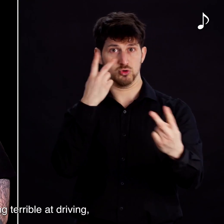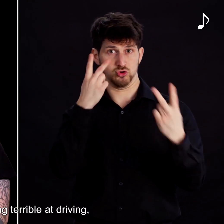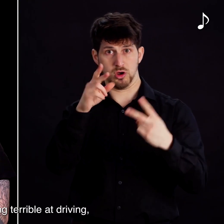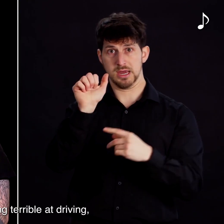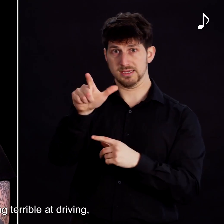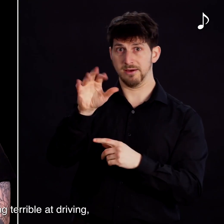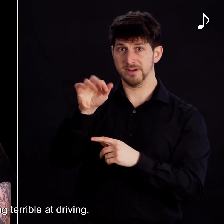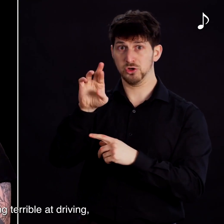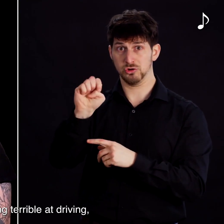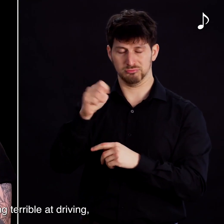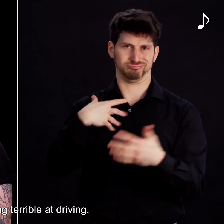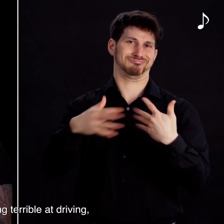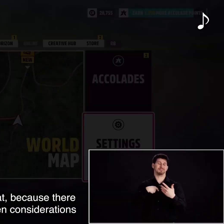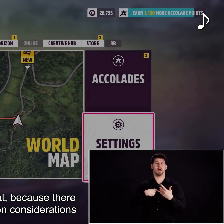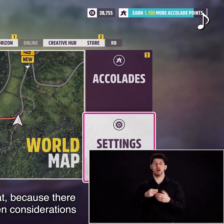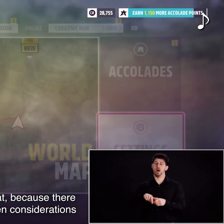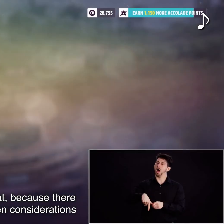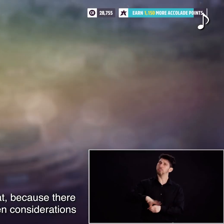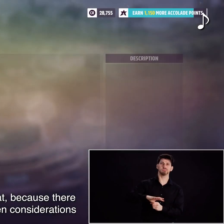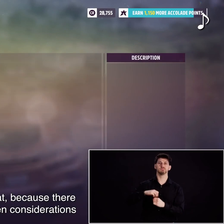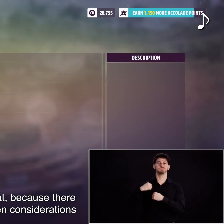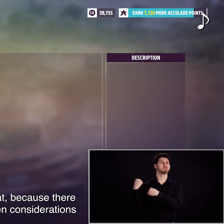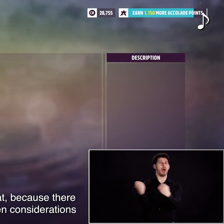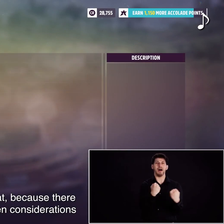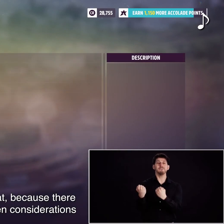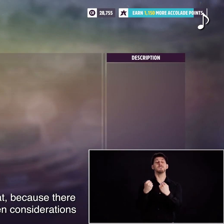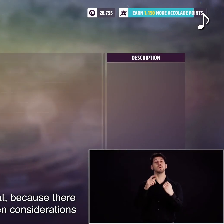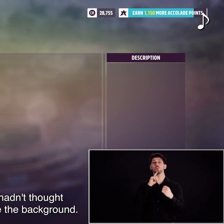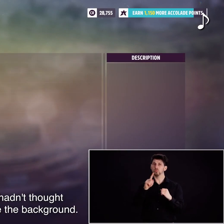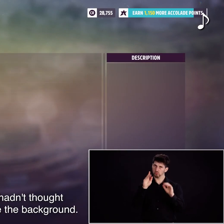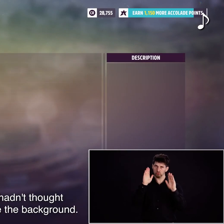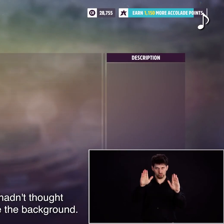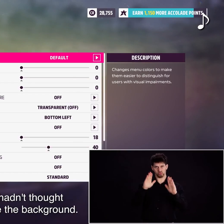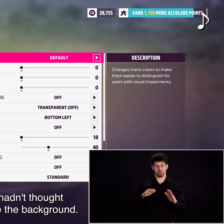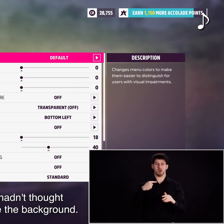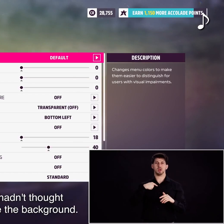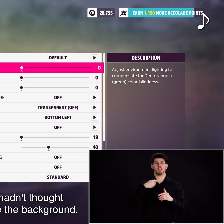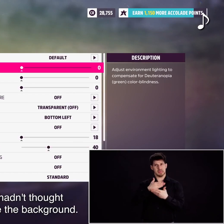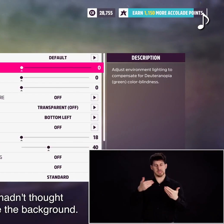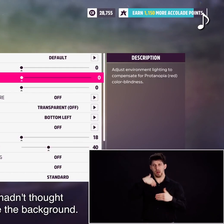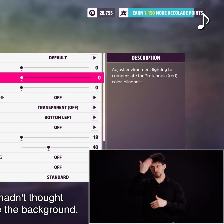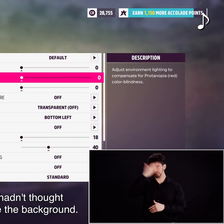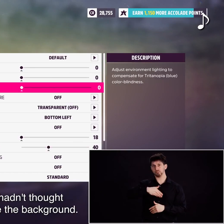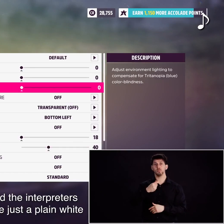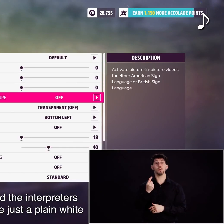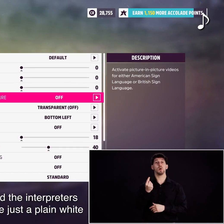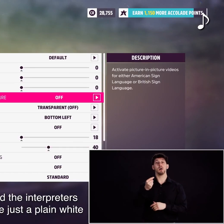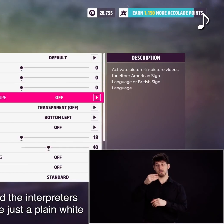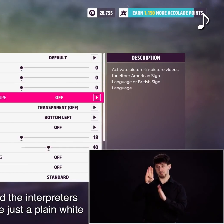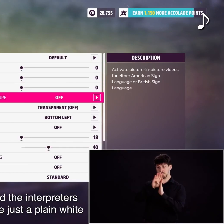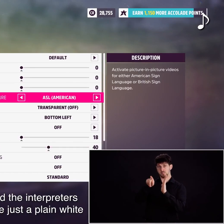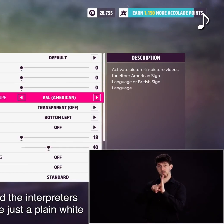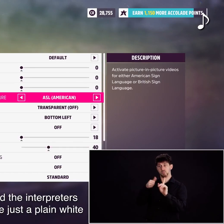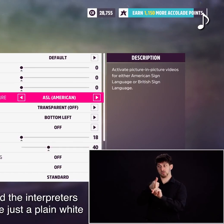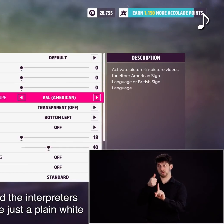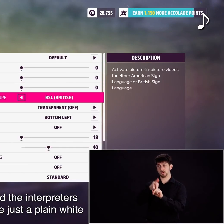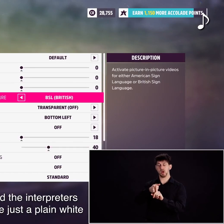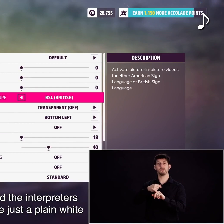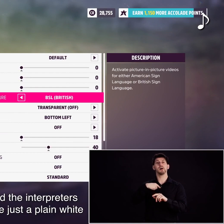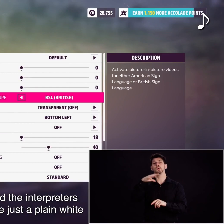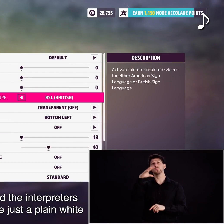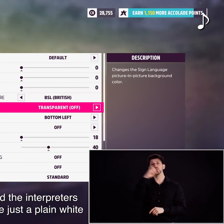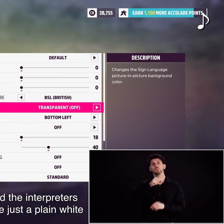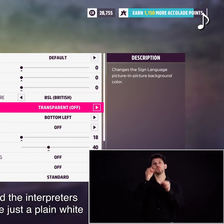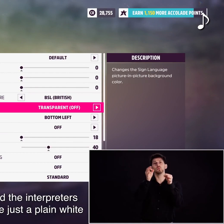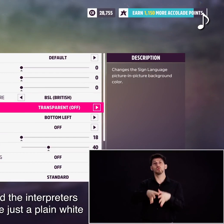despite being terrible at driving, was great because there were even considerations that I hadn't thought about, like the background. I had assumed the interpreters